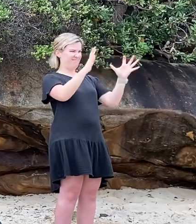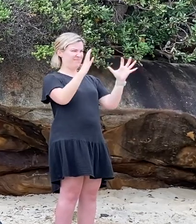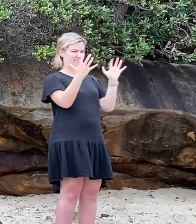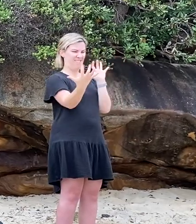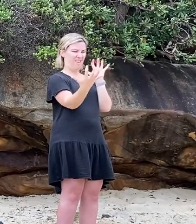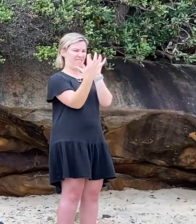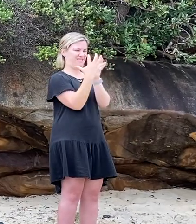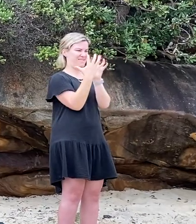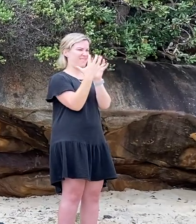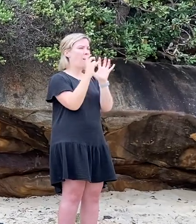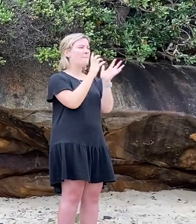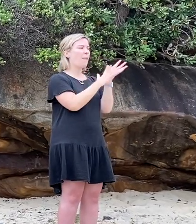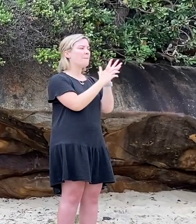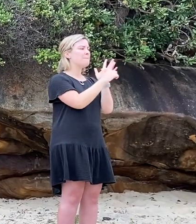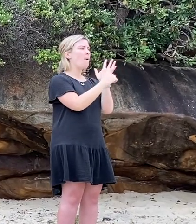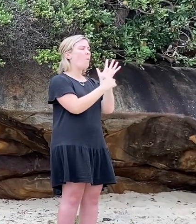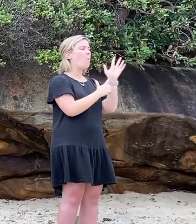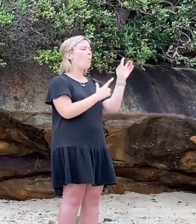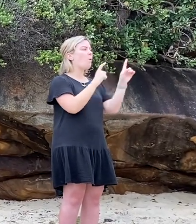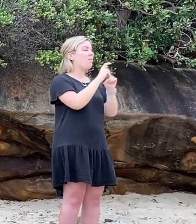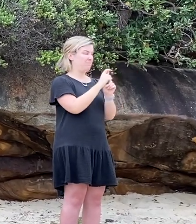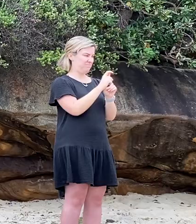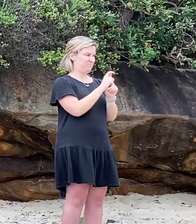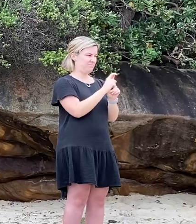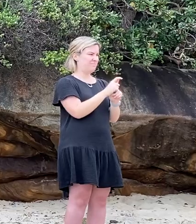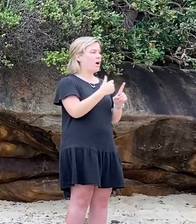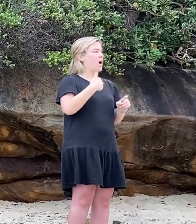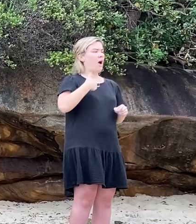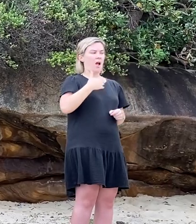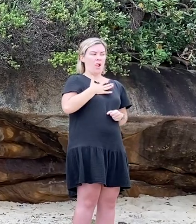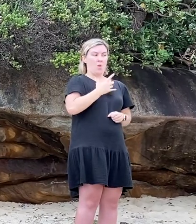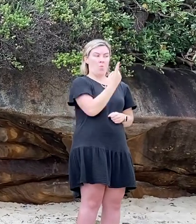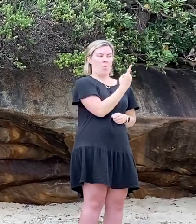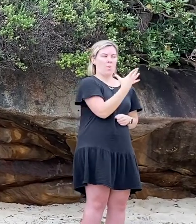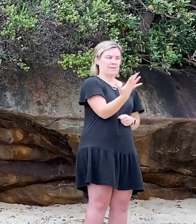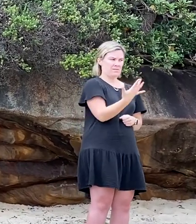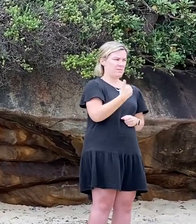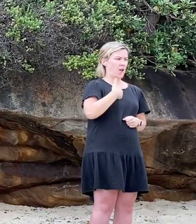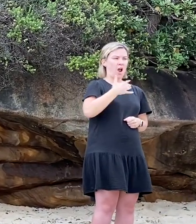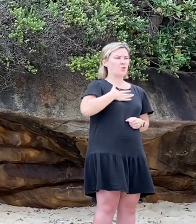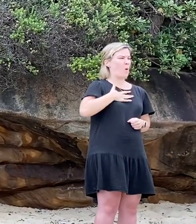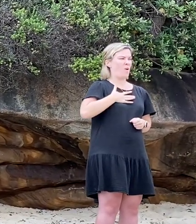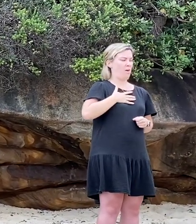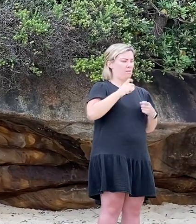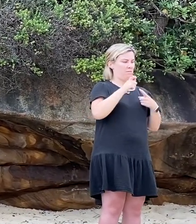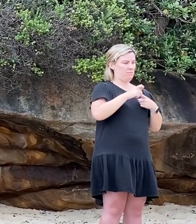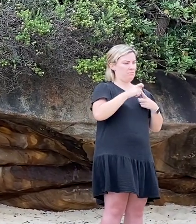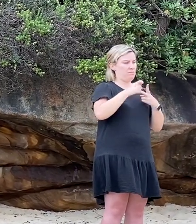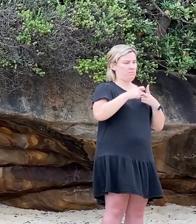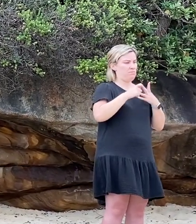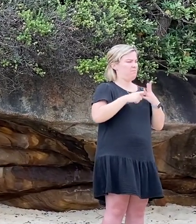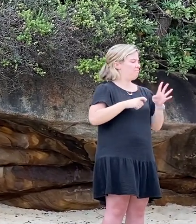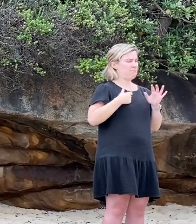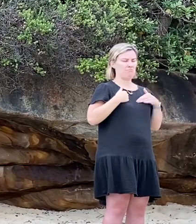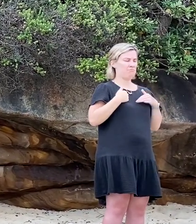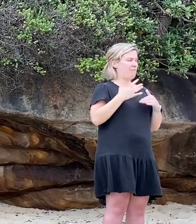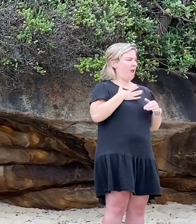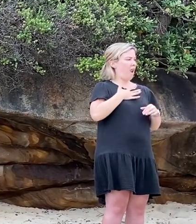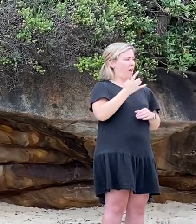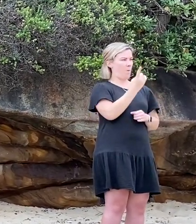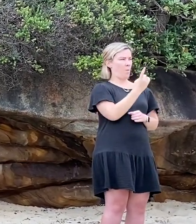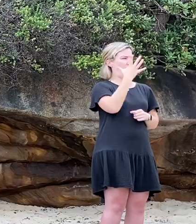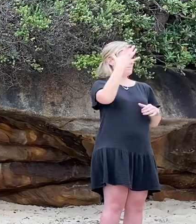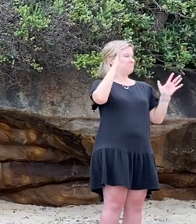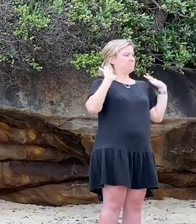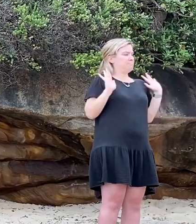because I only like to make really one off. I don't like to make a series of sculptures. I prefer to have something